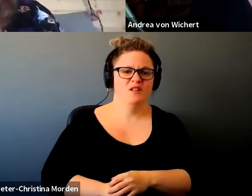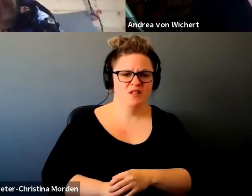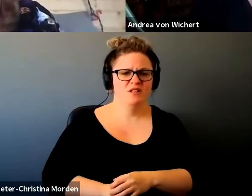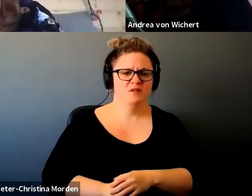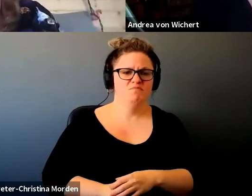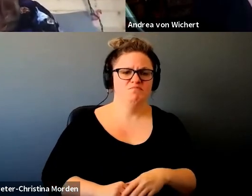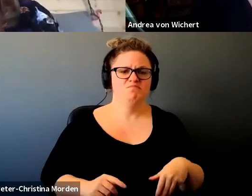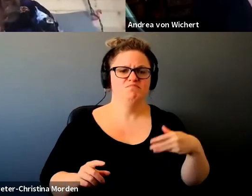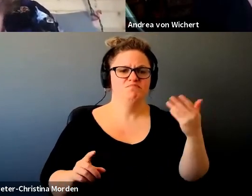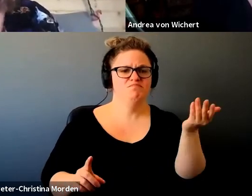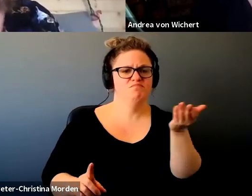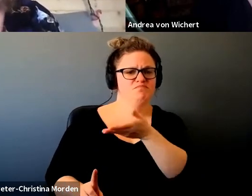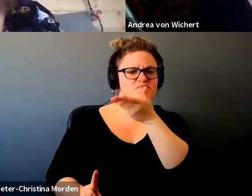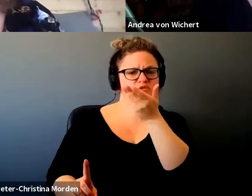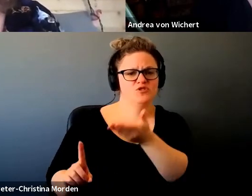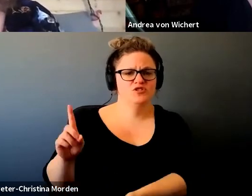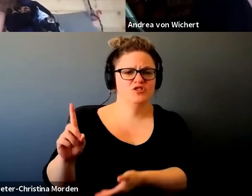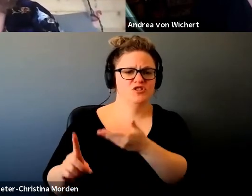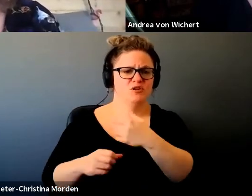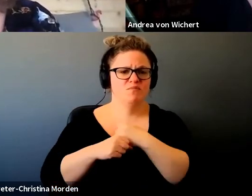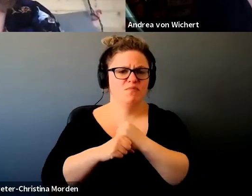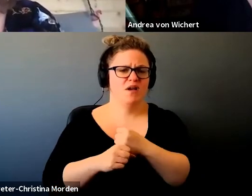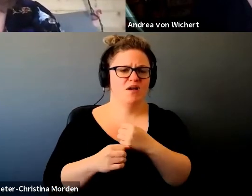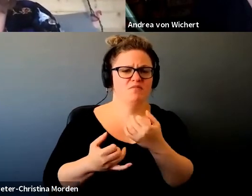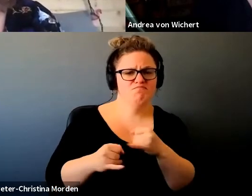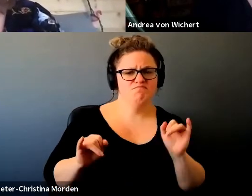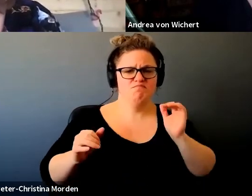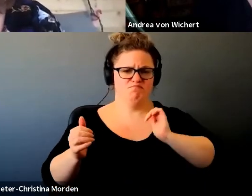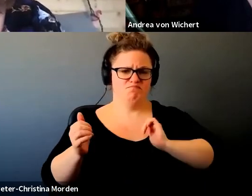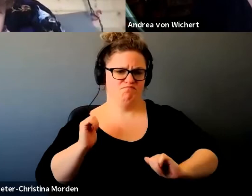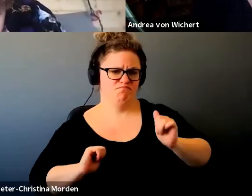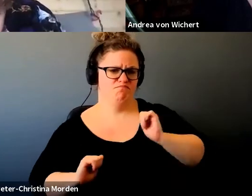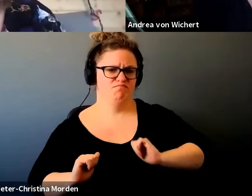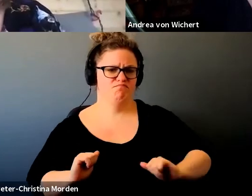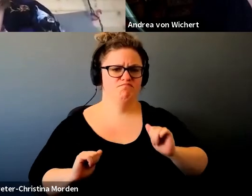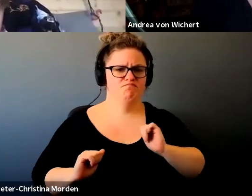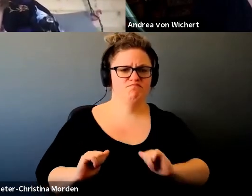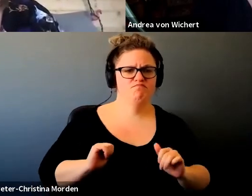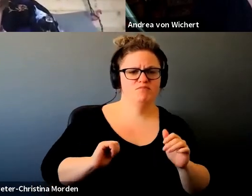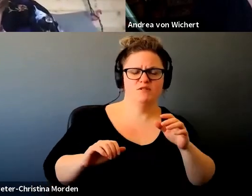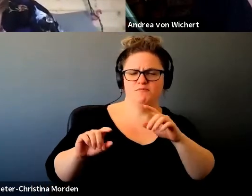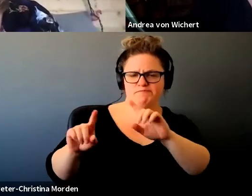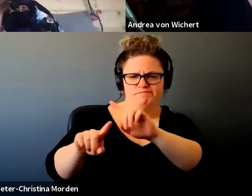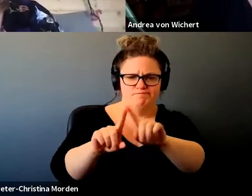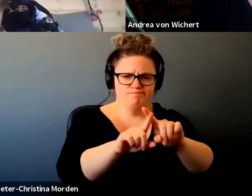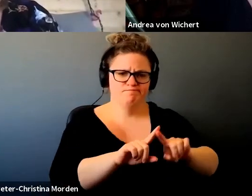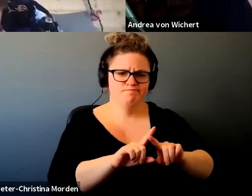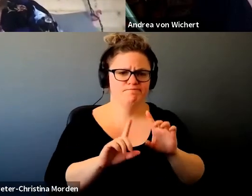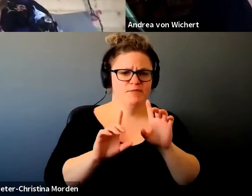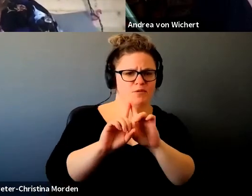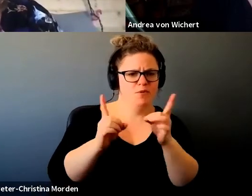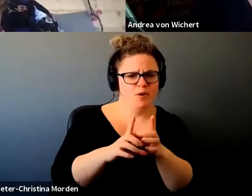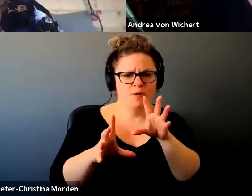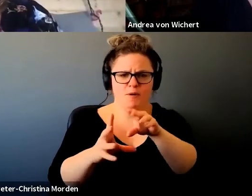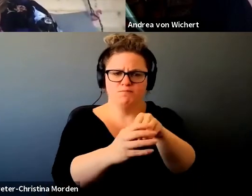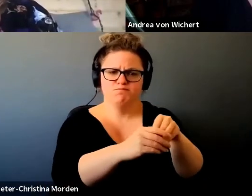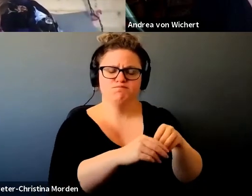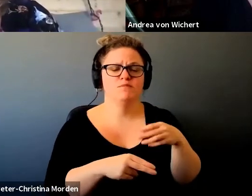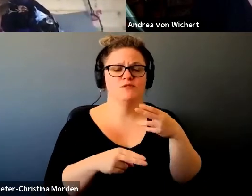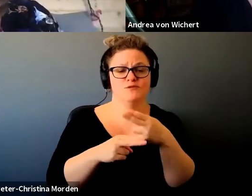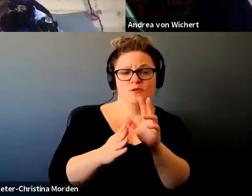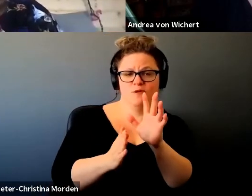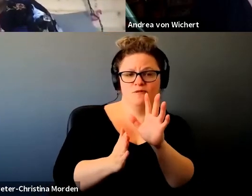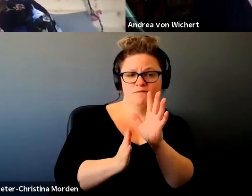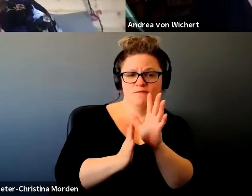creative nonfiction has been published in Prairie Fire magazine and in a number of anthologies designed to rile the